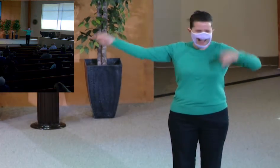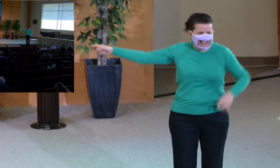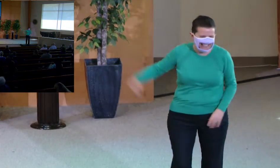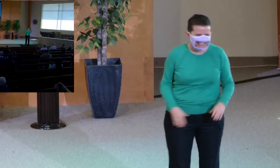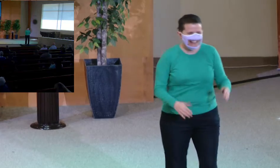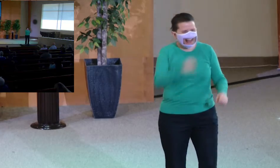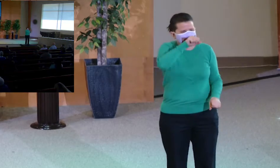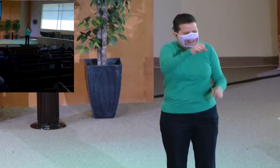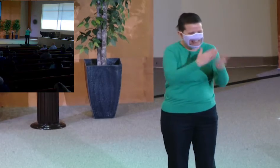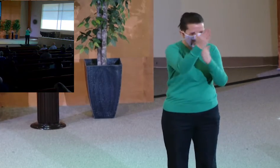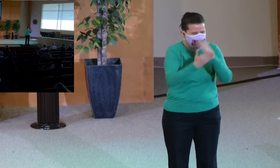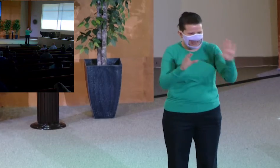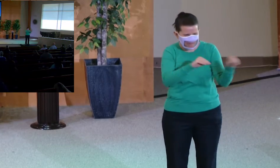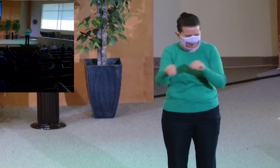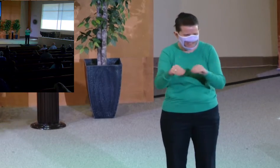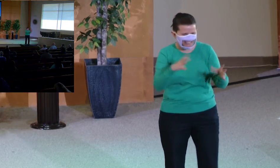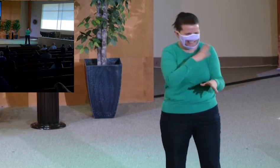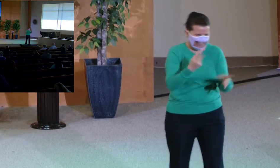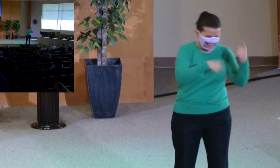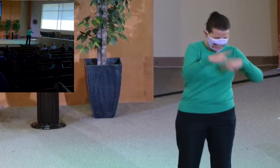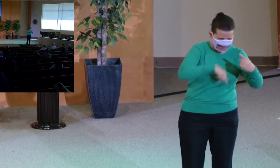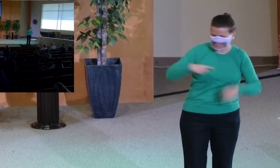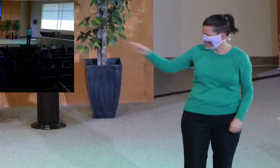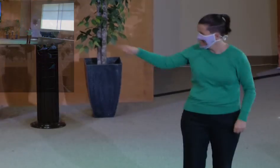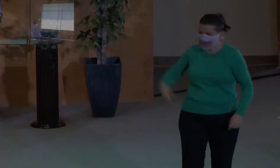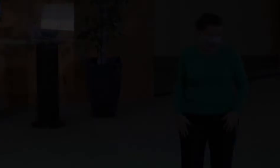They're fabulous. Have a great week. Celebration will sing us out.